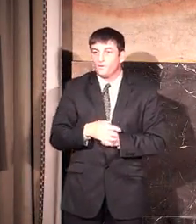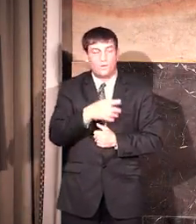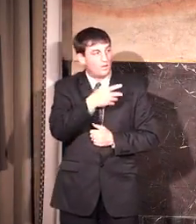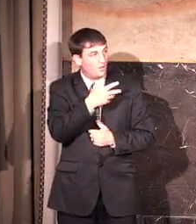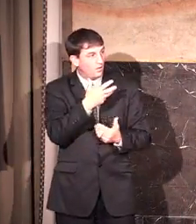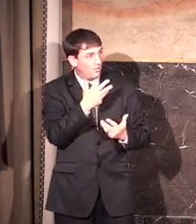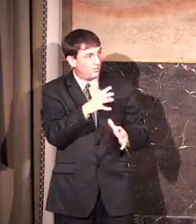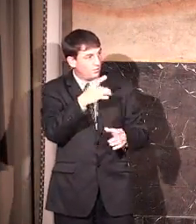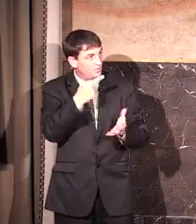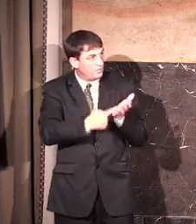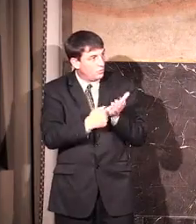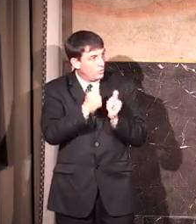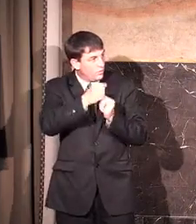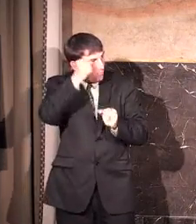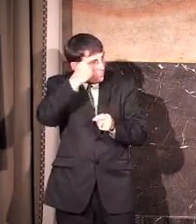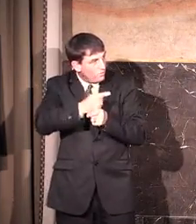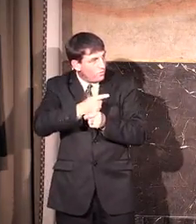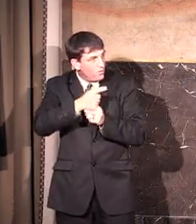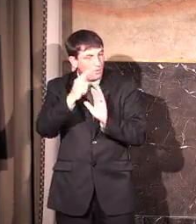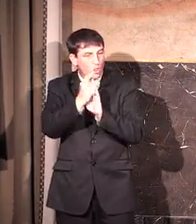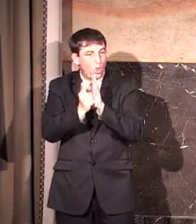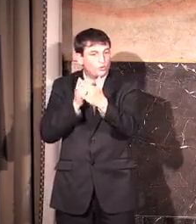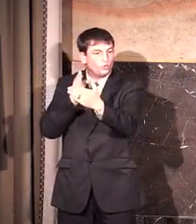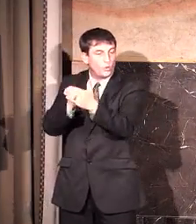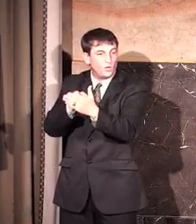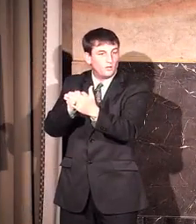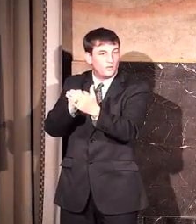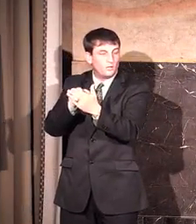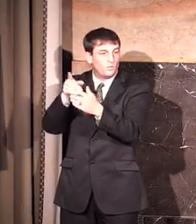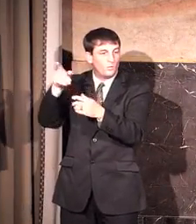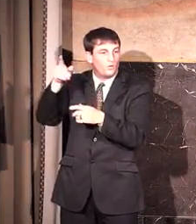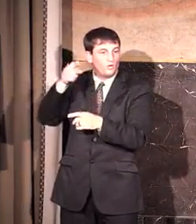with your brother about the lawsuit against China. I have not.